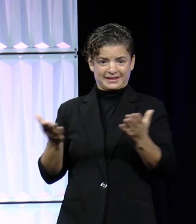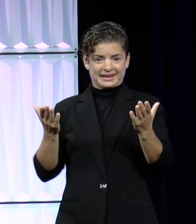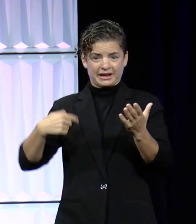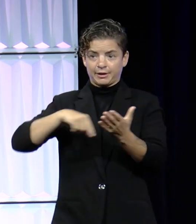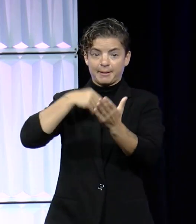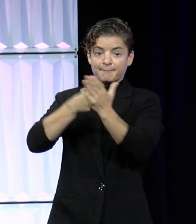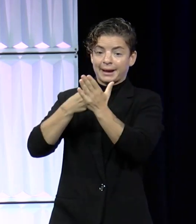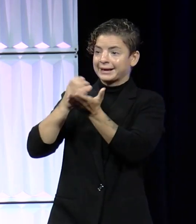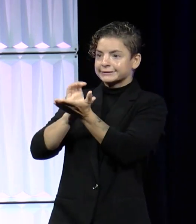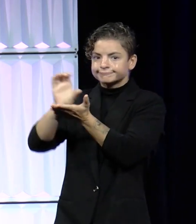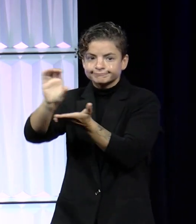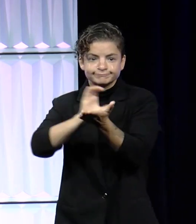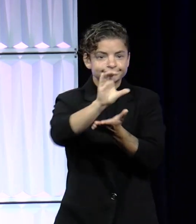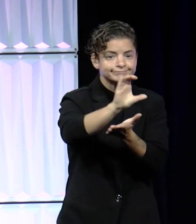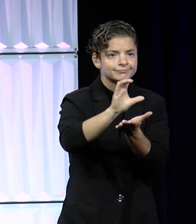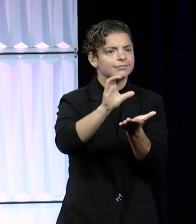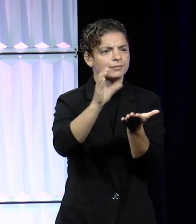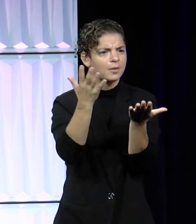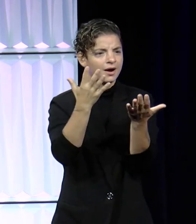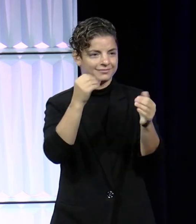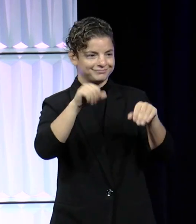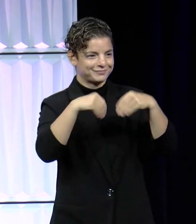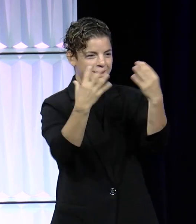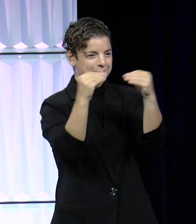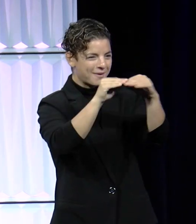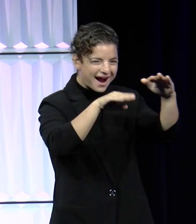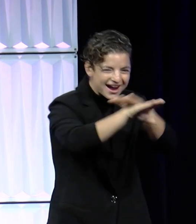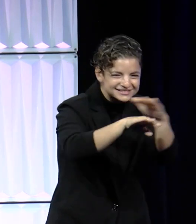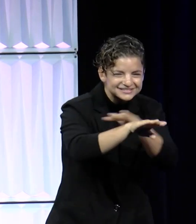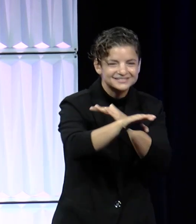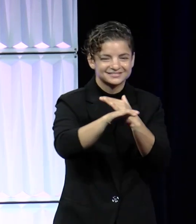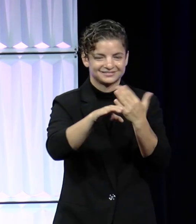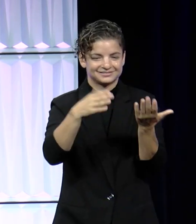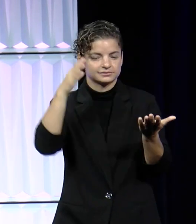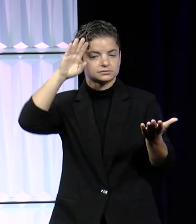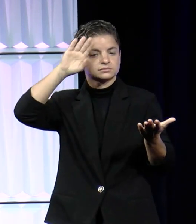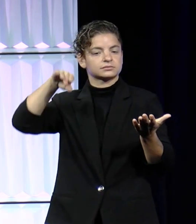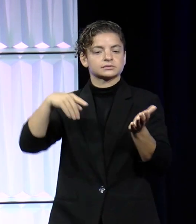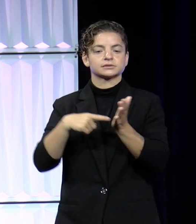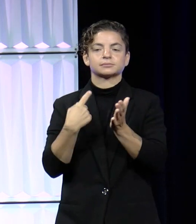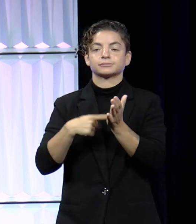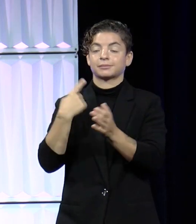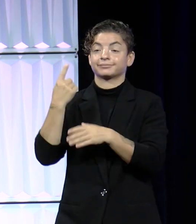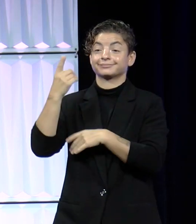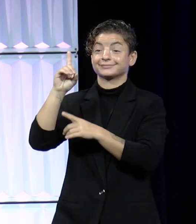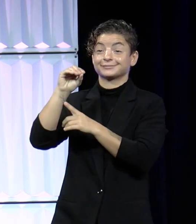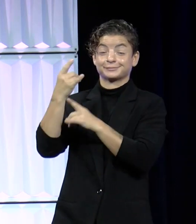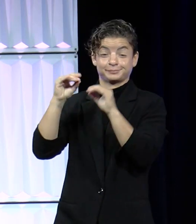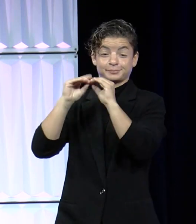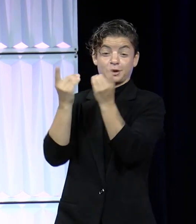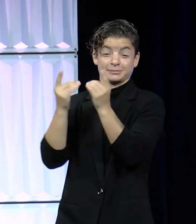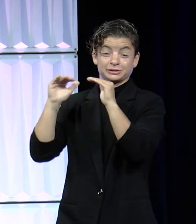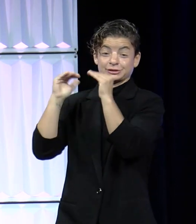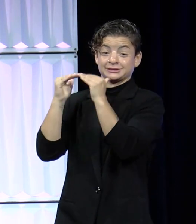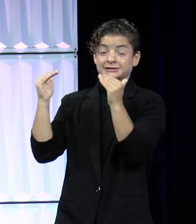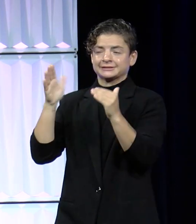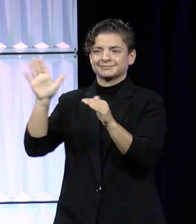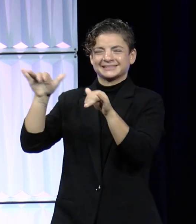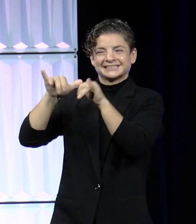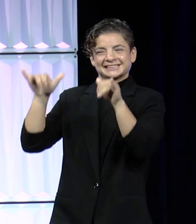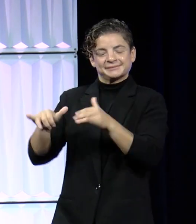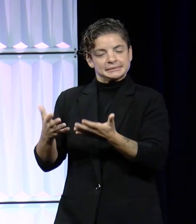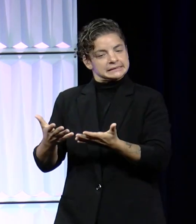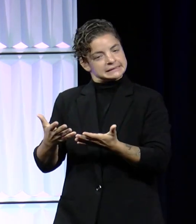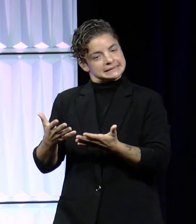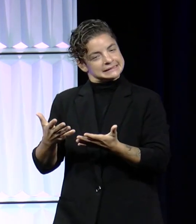easier. I know, right? Anybody had to use DOJ's Just Grant system? All right, us too, but I